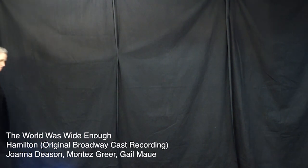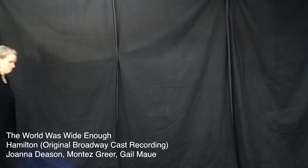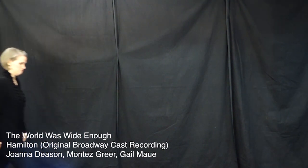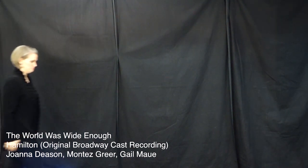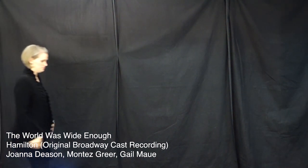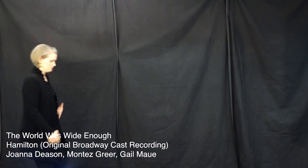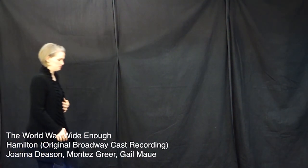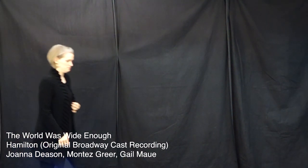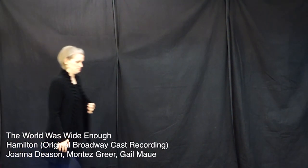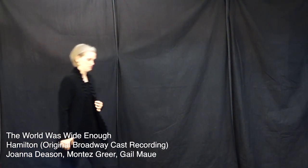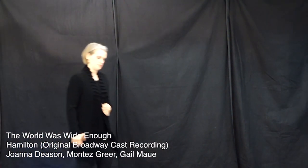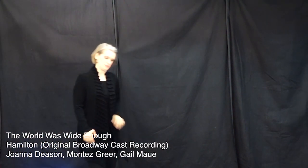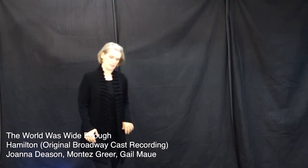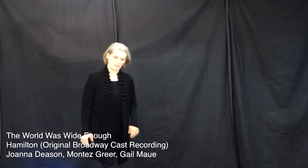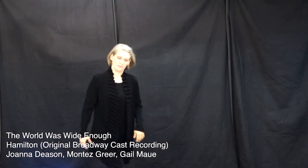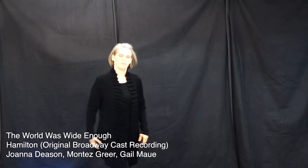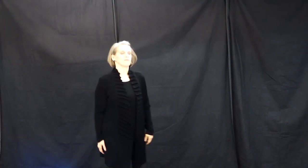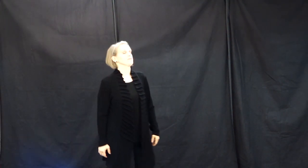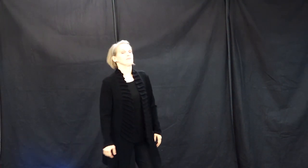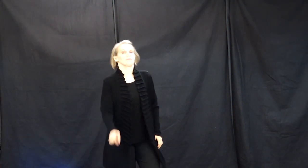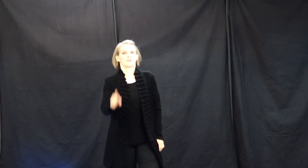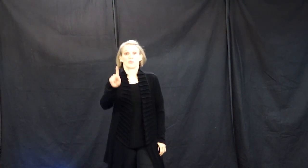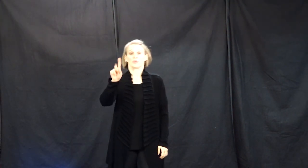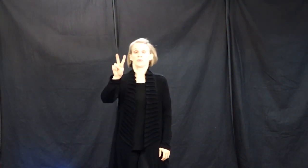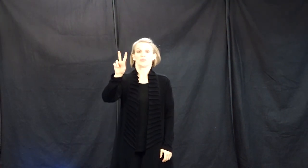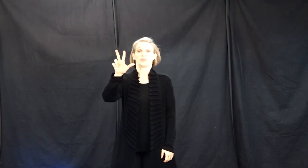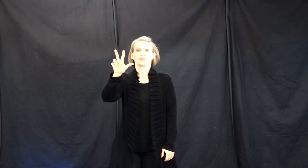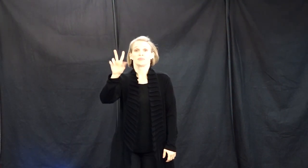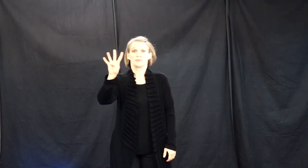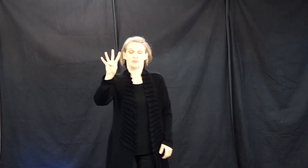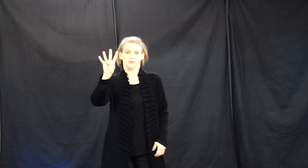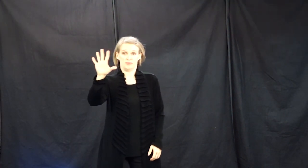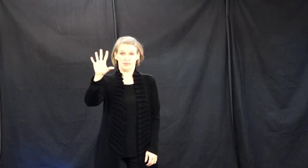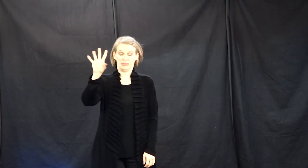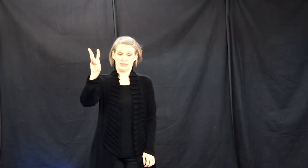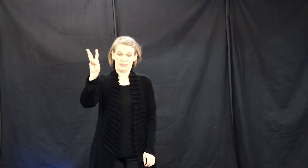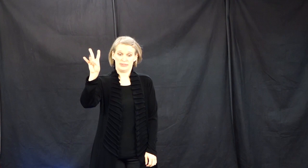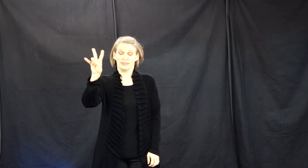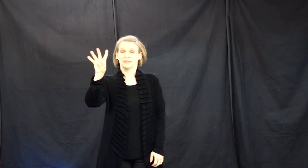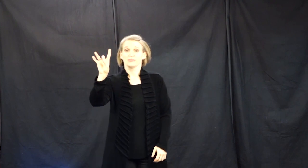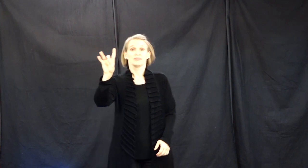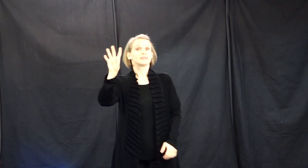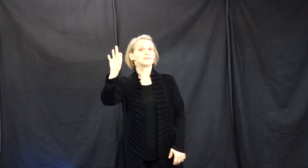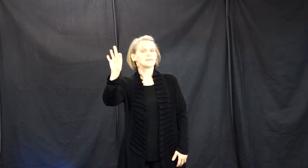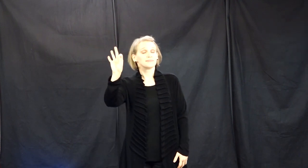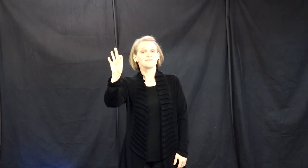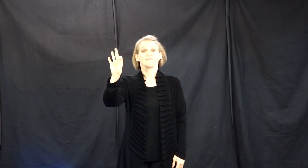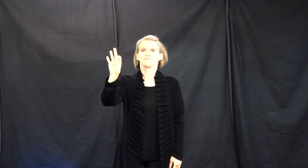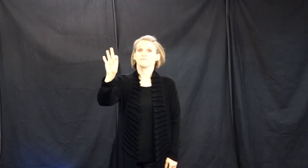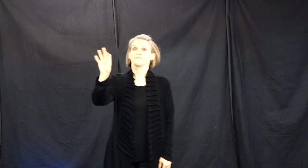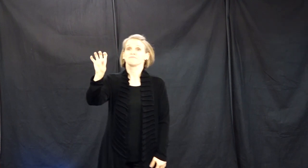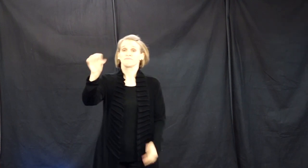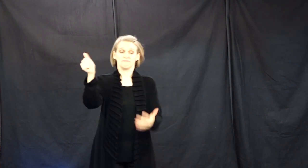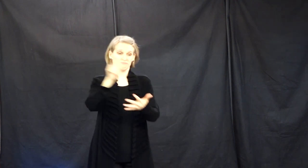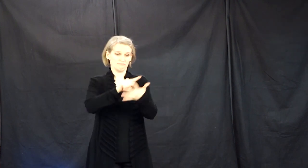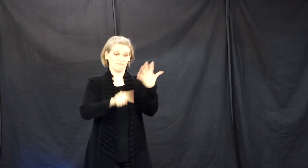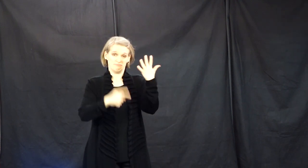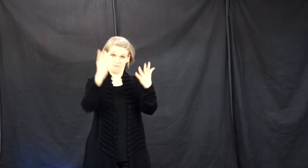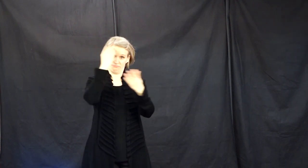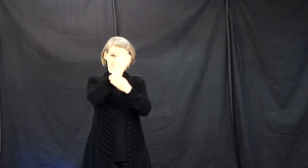1, 2, 3, 4, 5, 6, 7, 8, 9. There are 10 things you need to know. Number 1. We rode across the